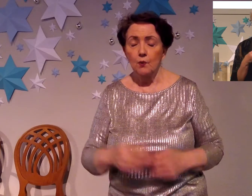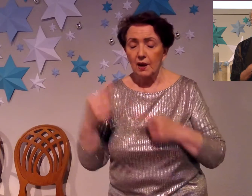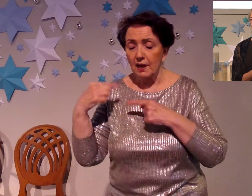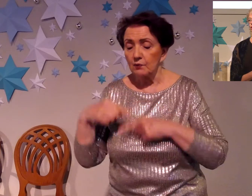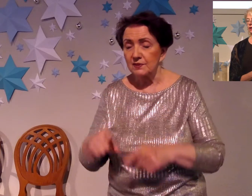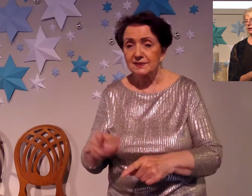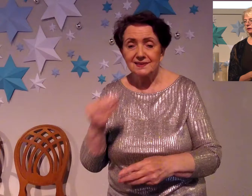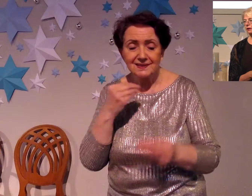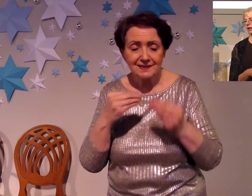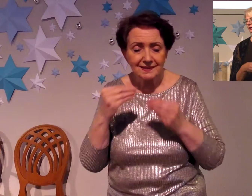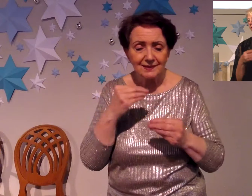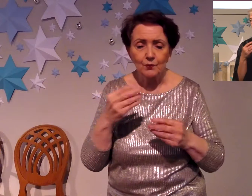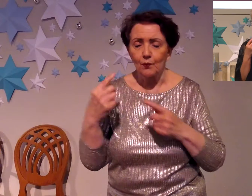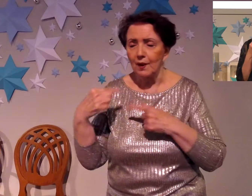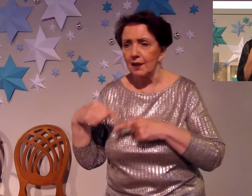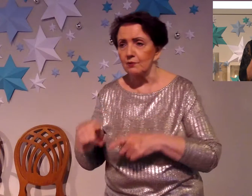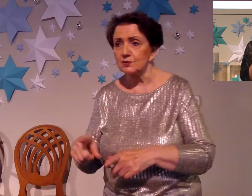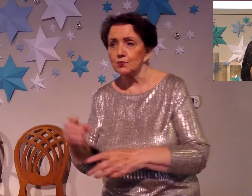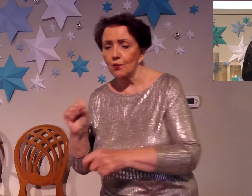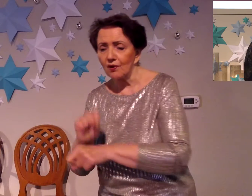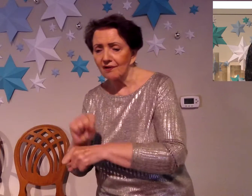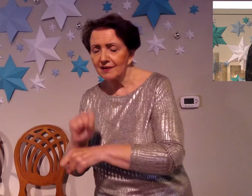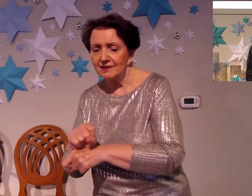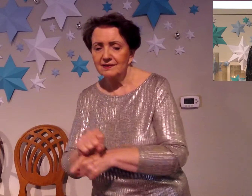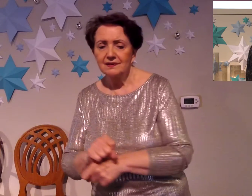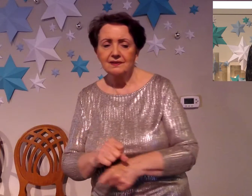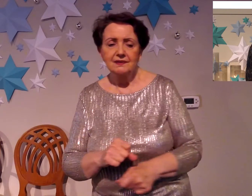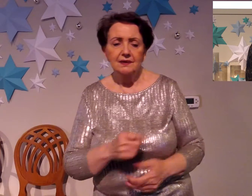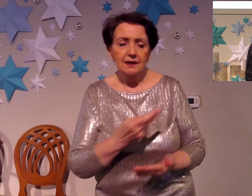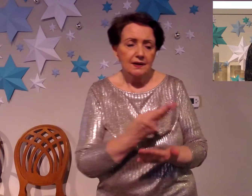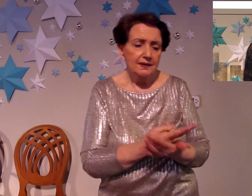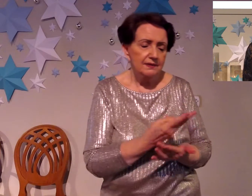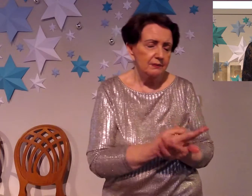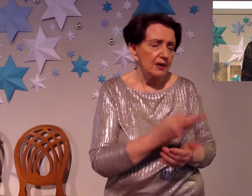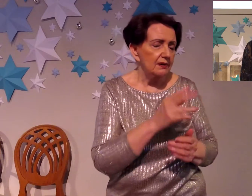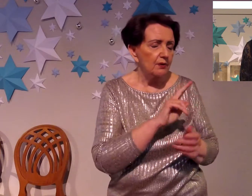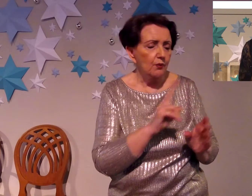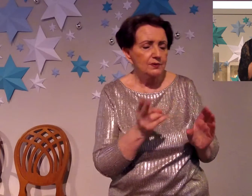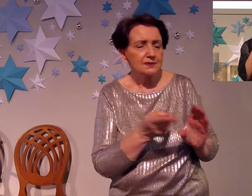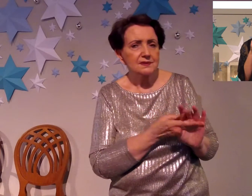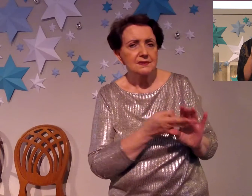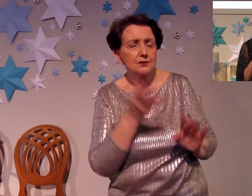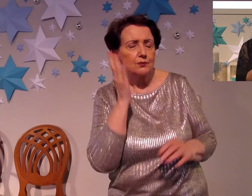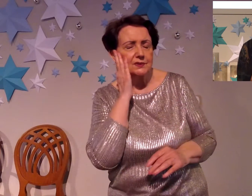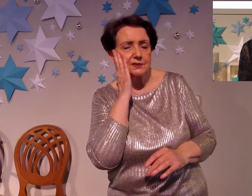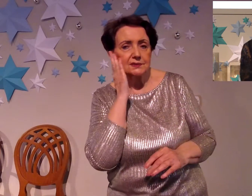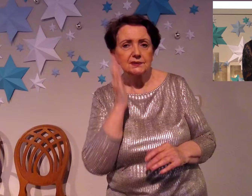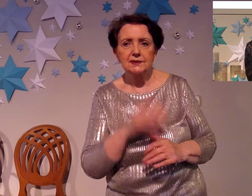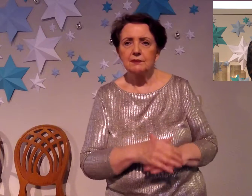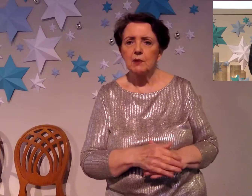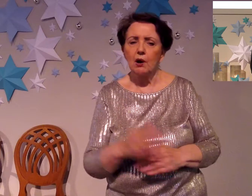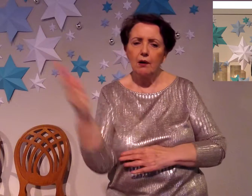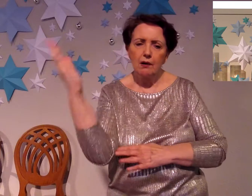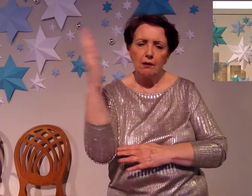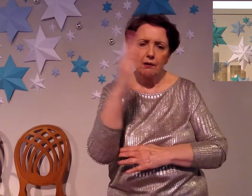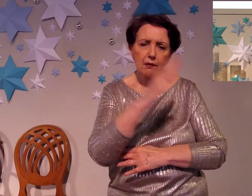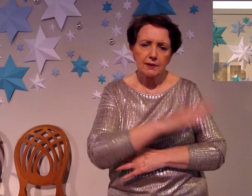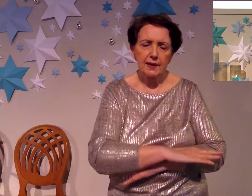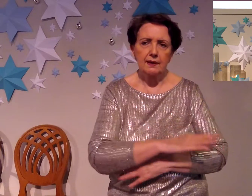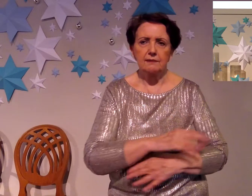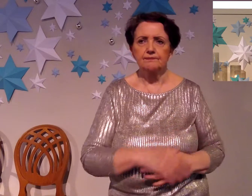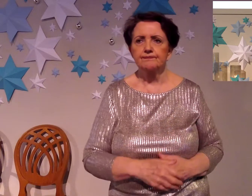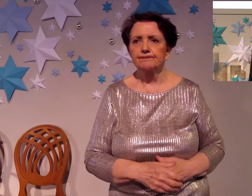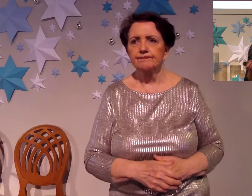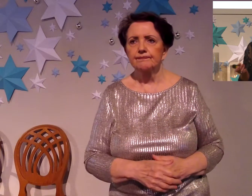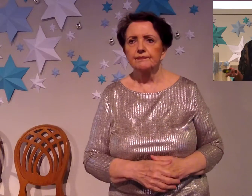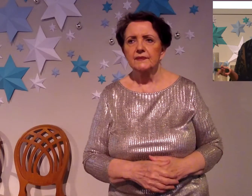and while I was working, and I had to apply it as I was laying in bed going to sleep all day. And sometimes